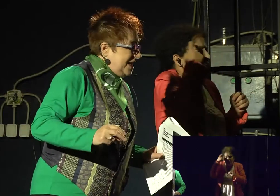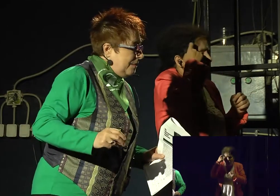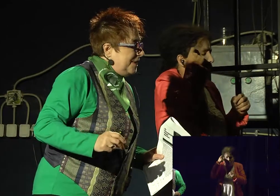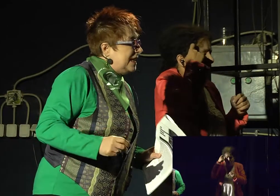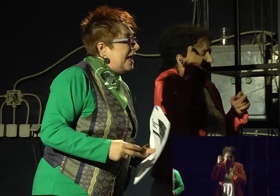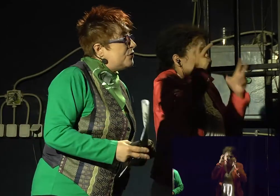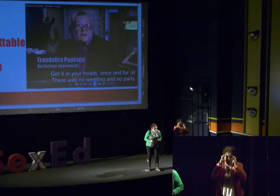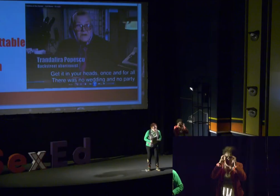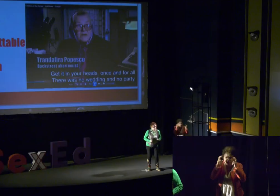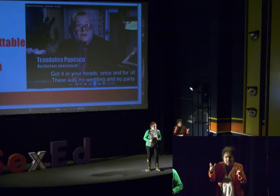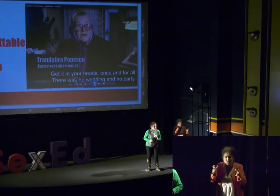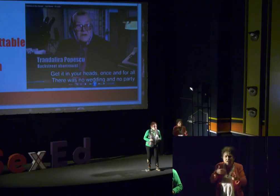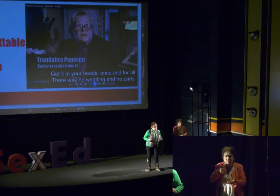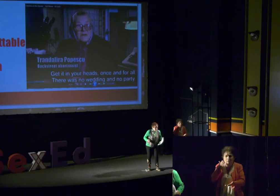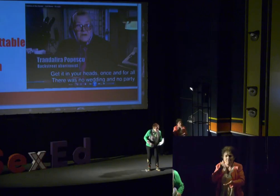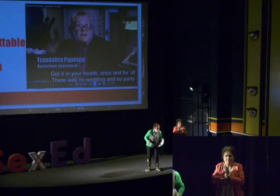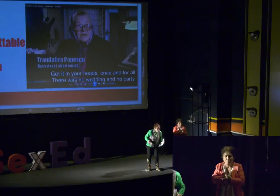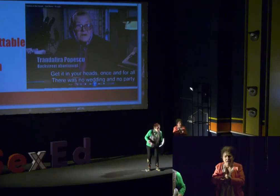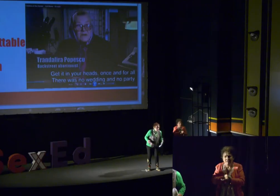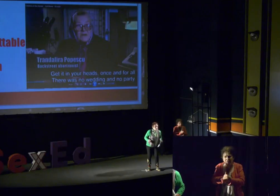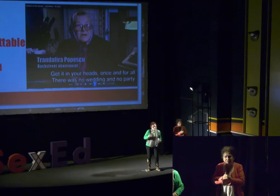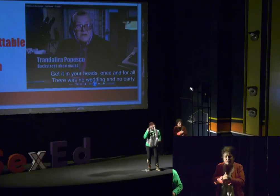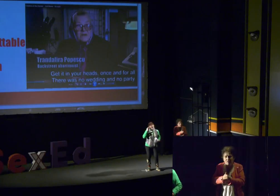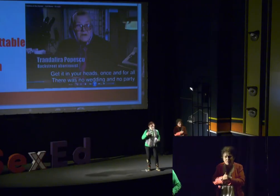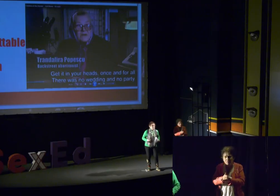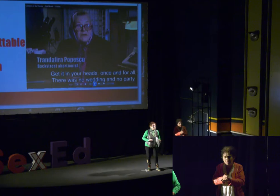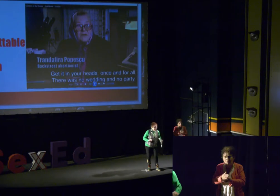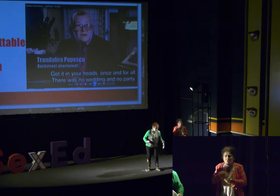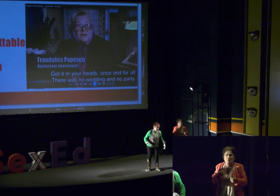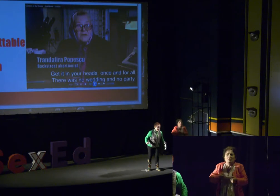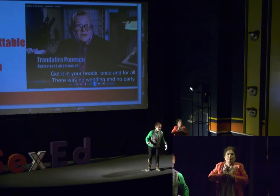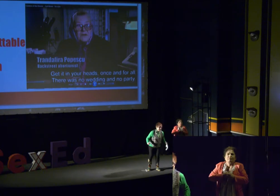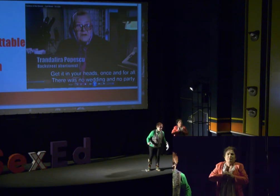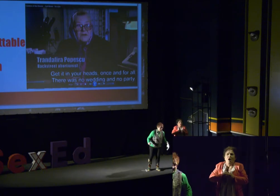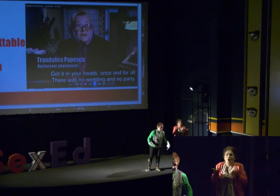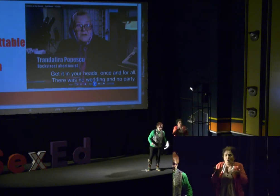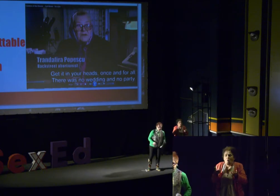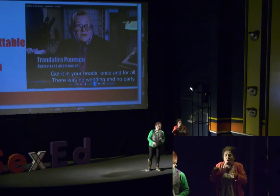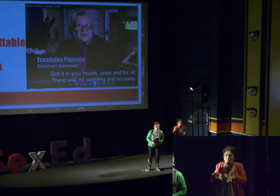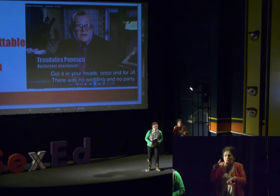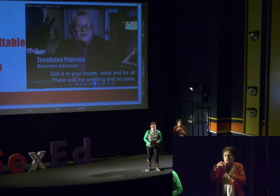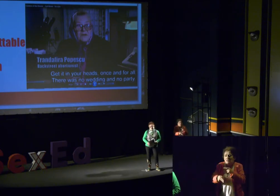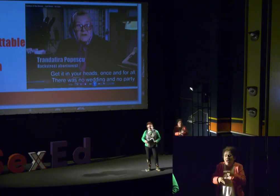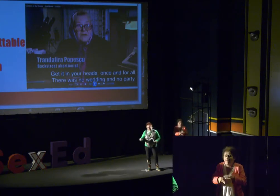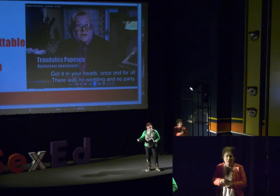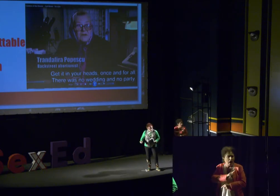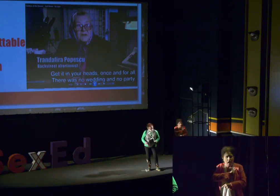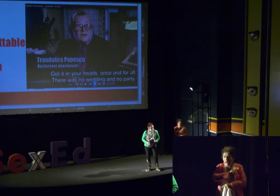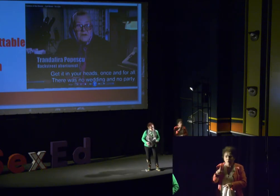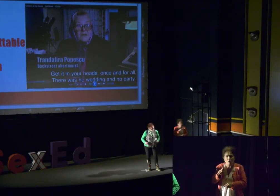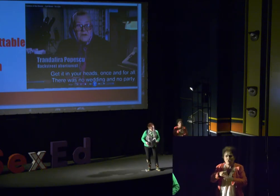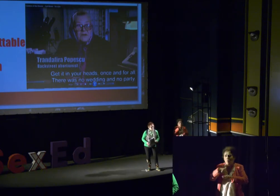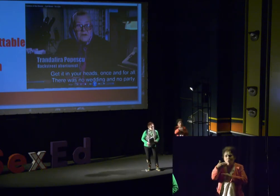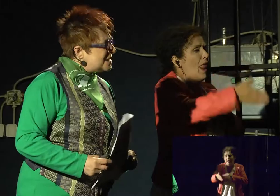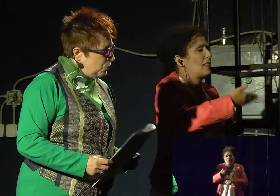so fed up, and I thought it was gonna be over, and I was thinking I'm never gonna have sex again after that. But I went